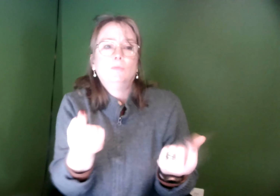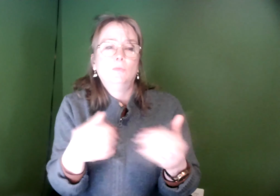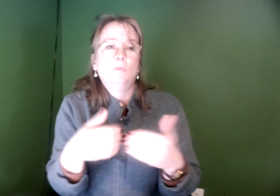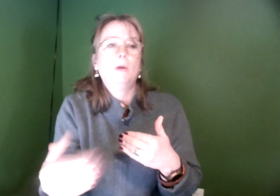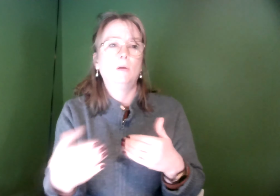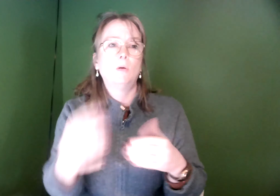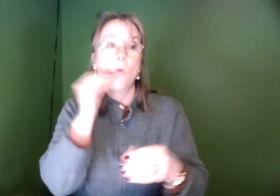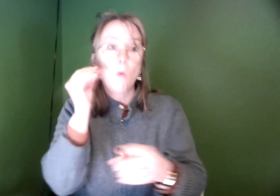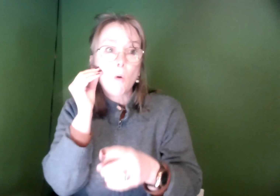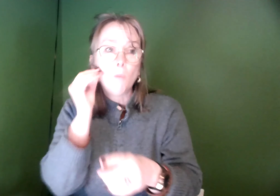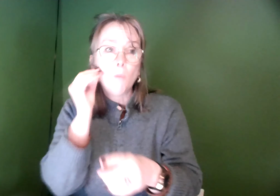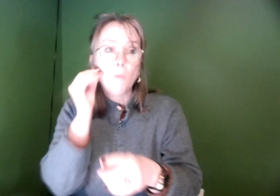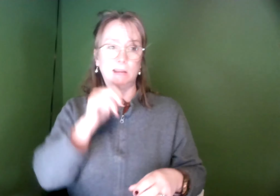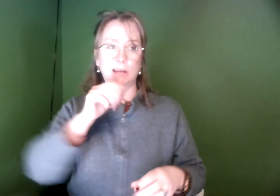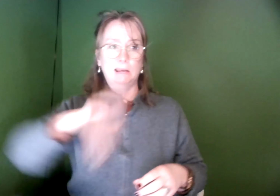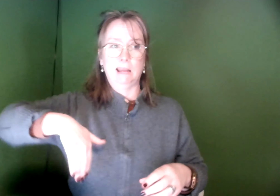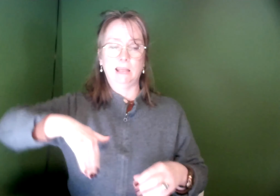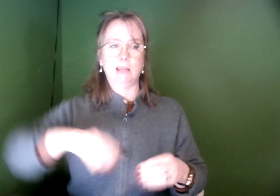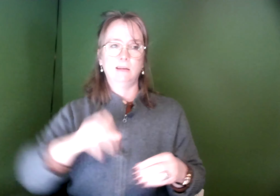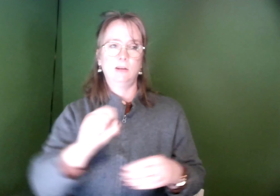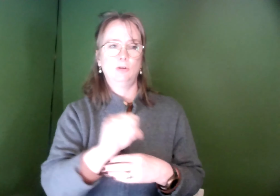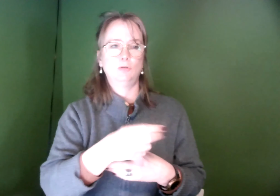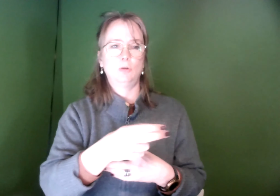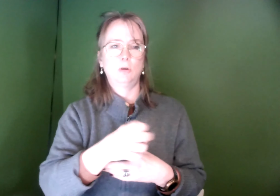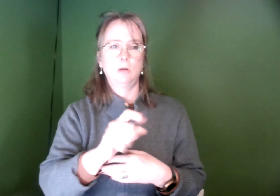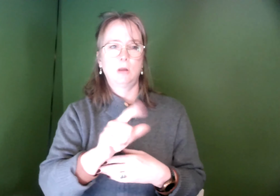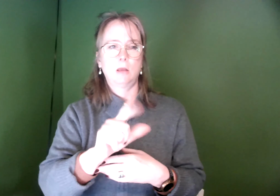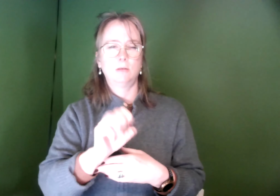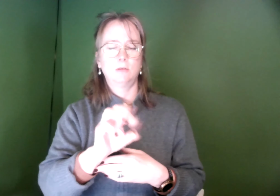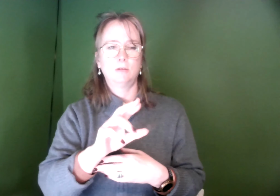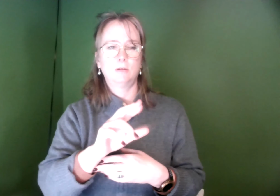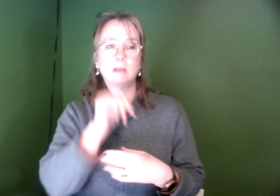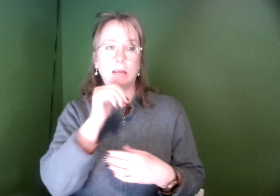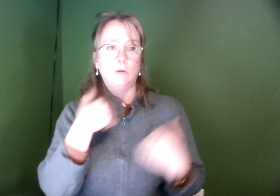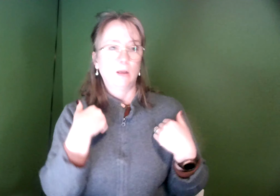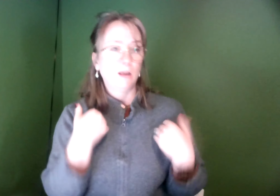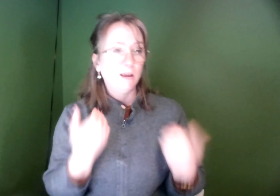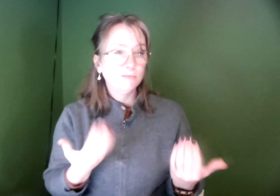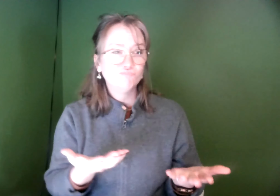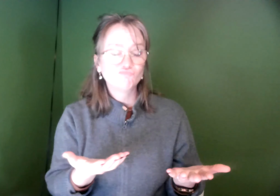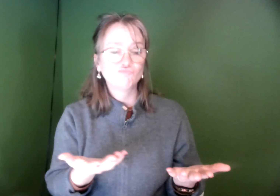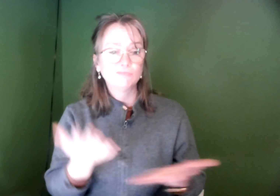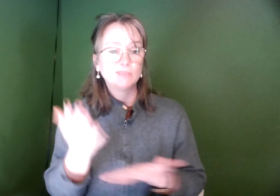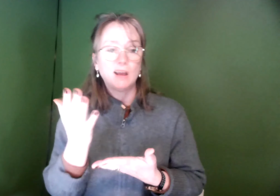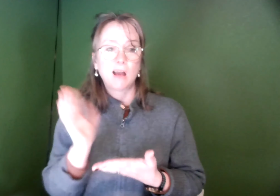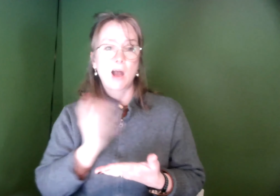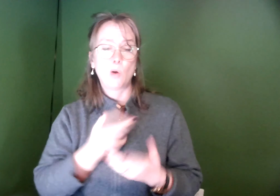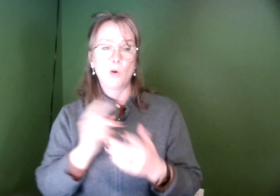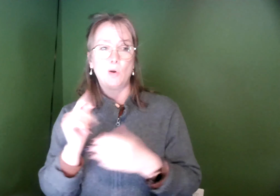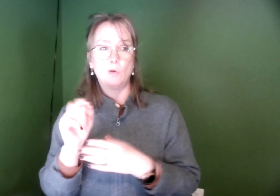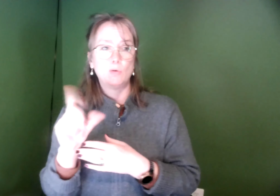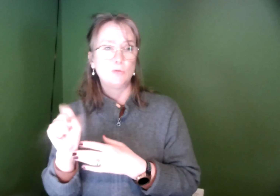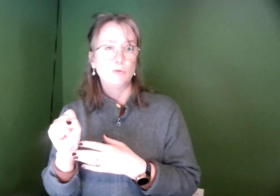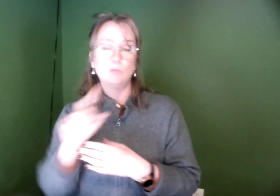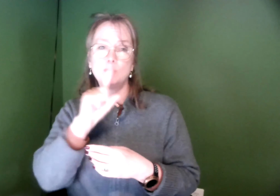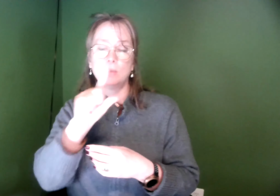is. And, the many tools we have in the toolbox right now just aren't quite supporting those individual